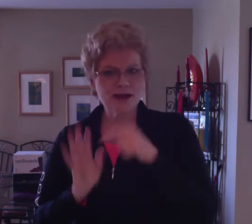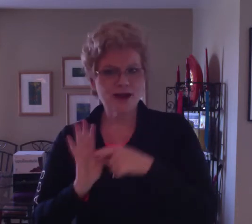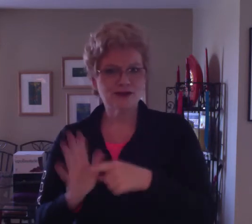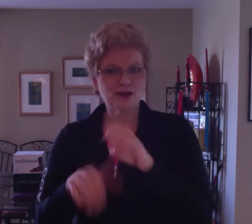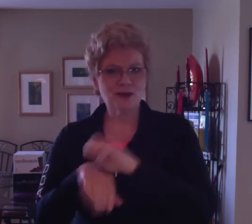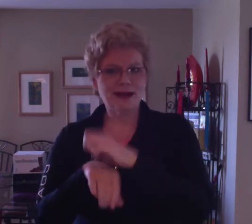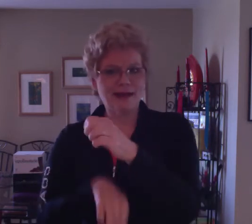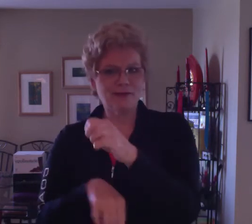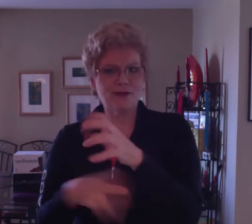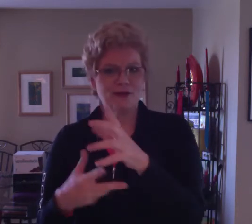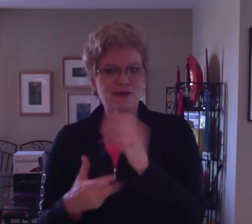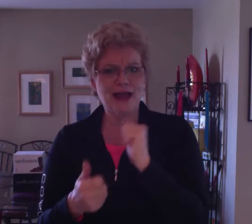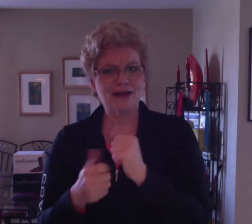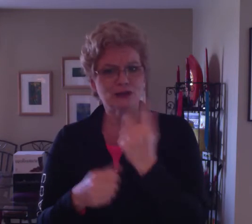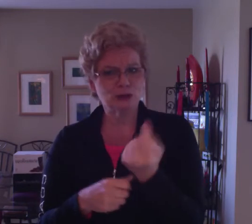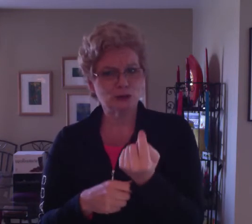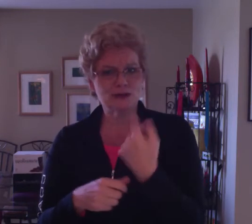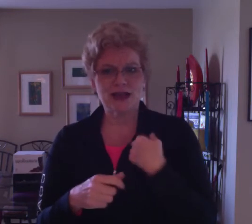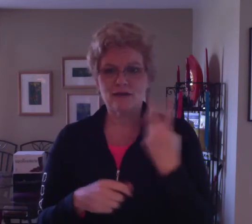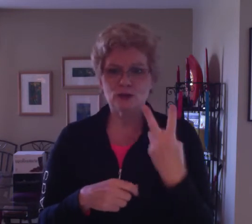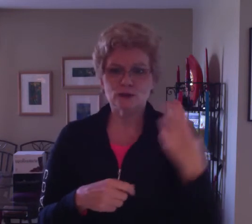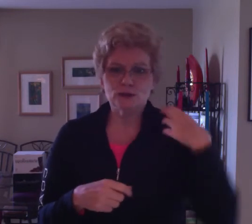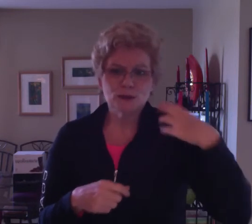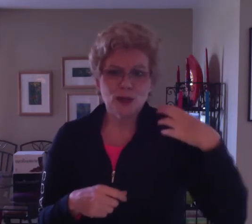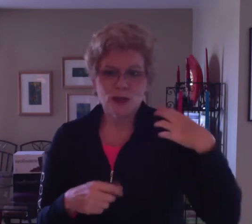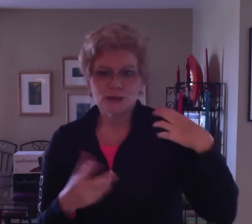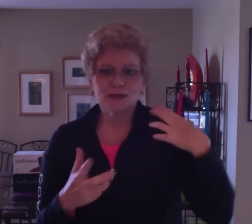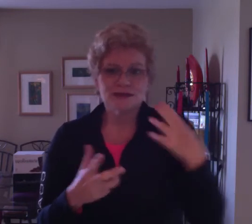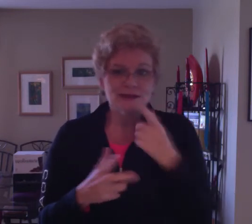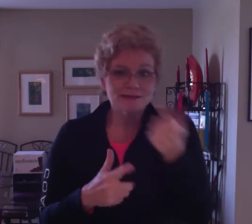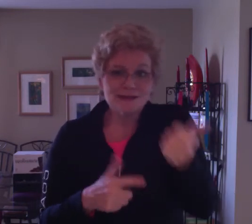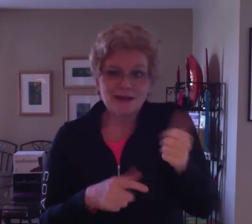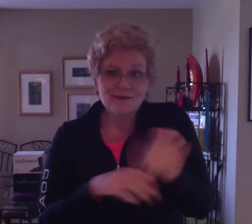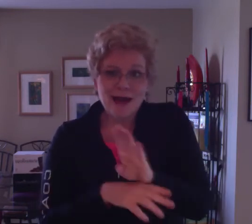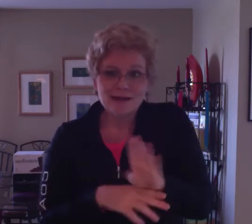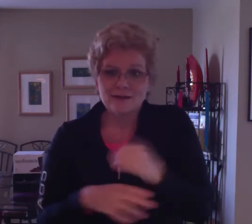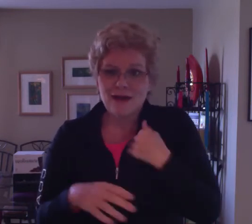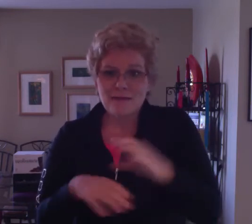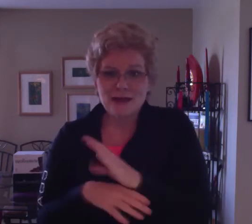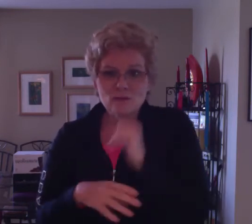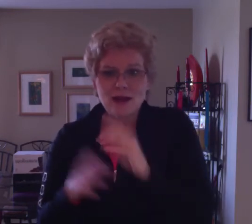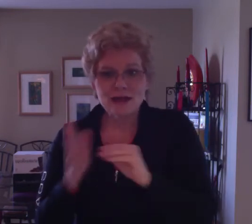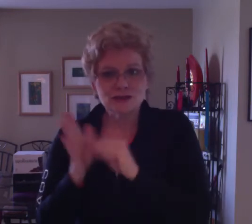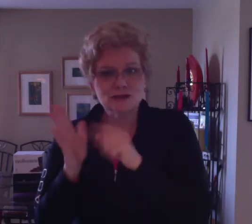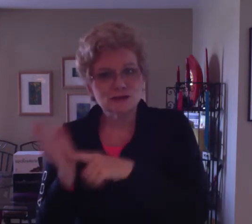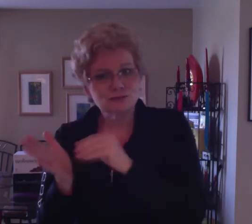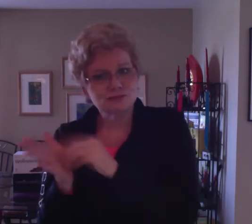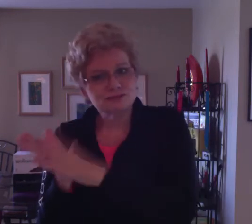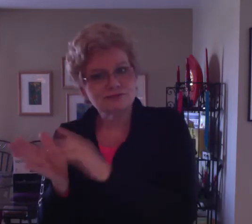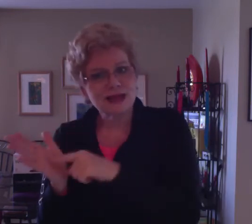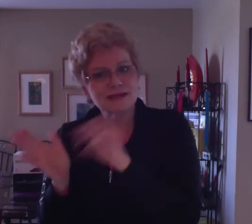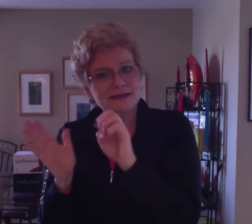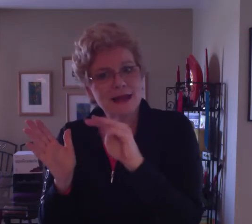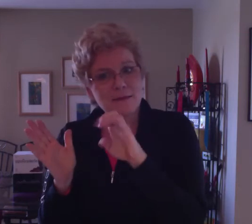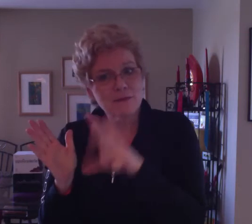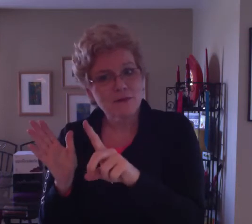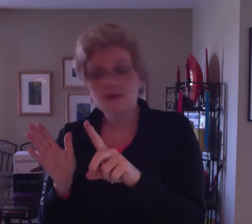got 2 coaches that are active and I'm active, why am I not Emerald? Business doesn't change until